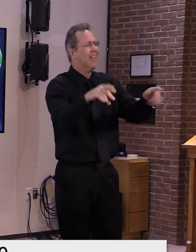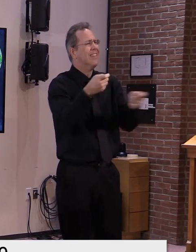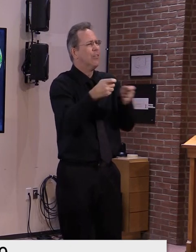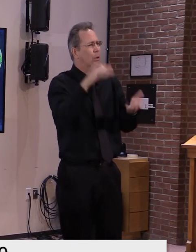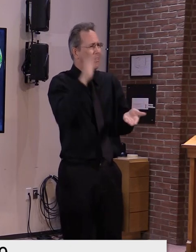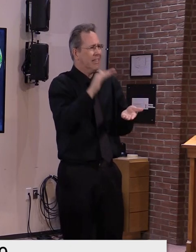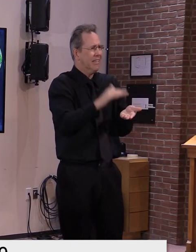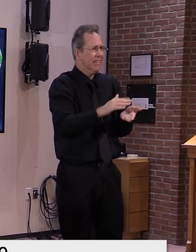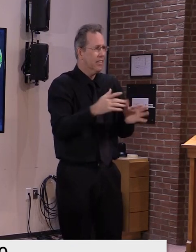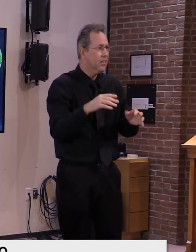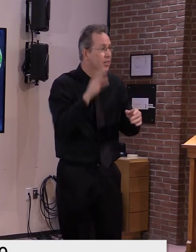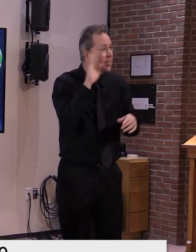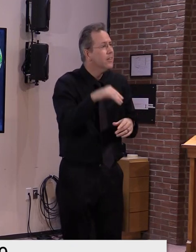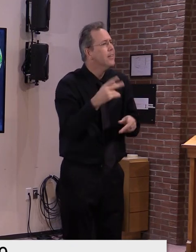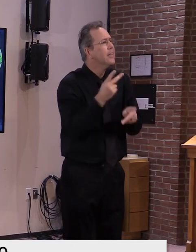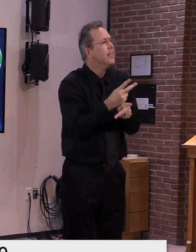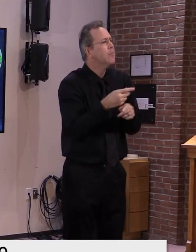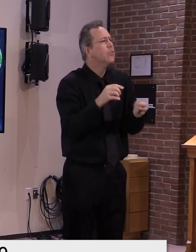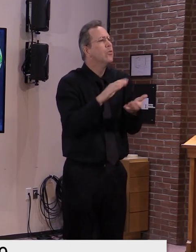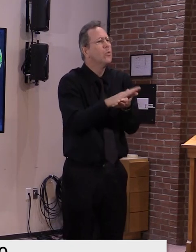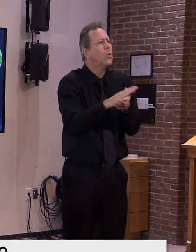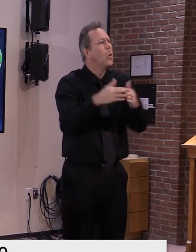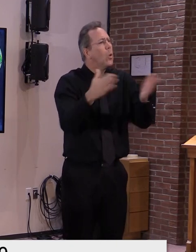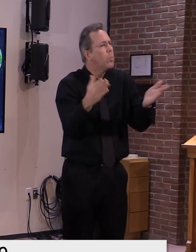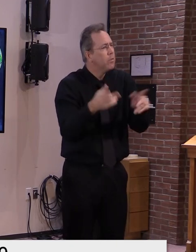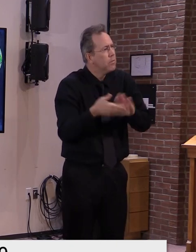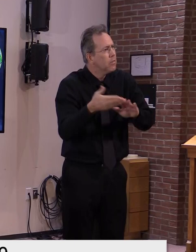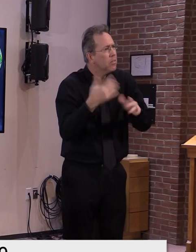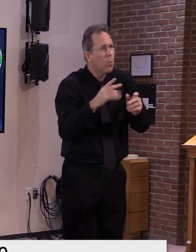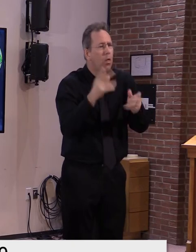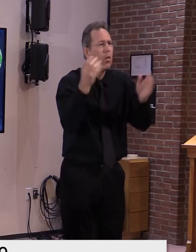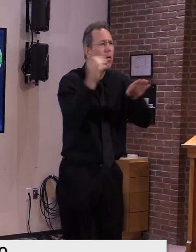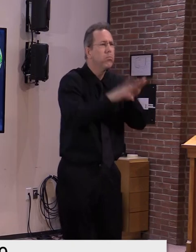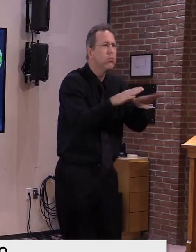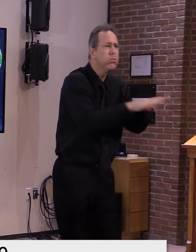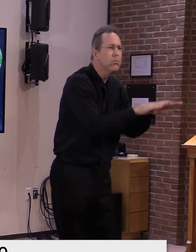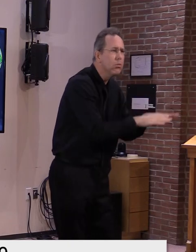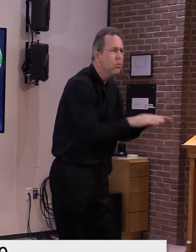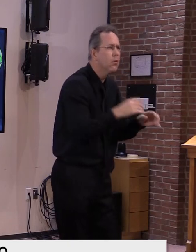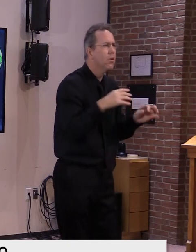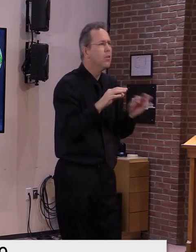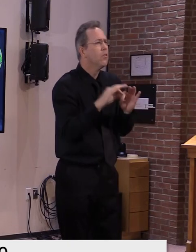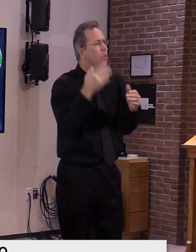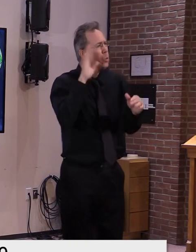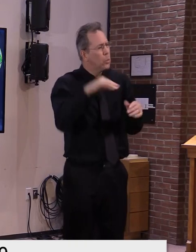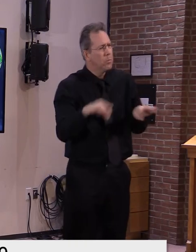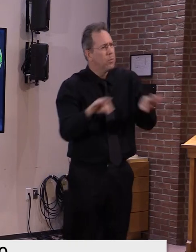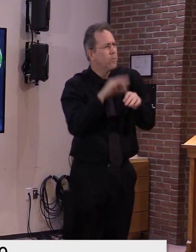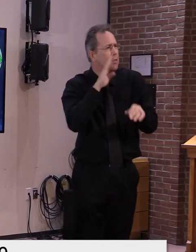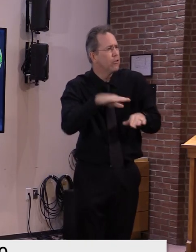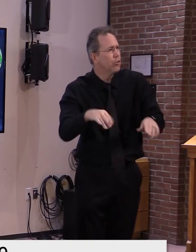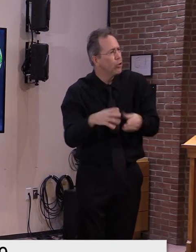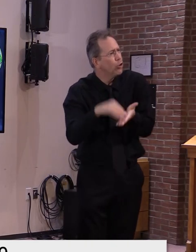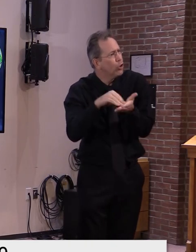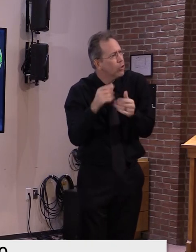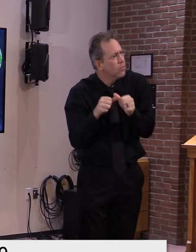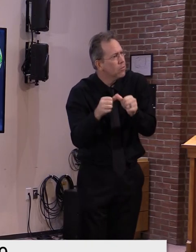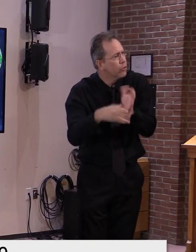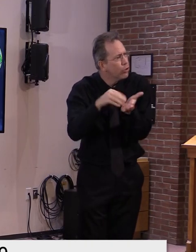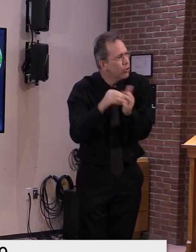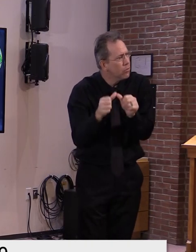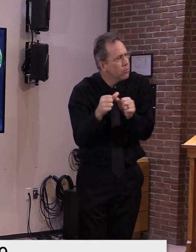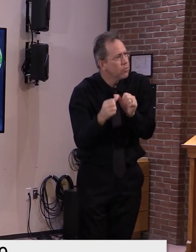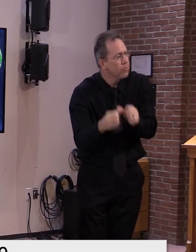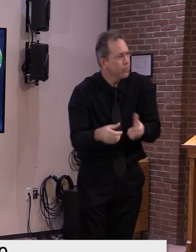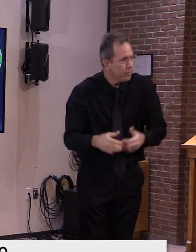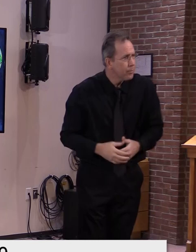schools open so kids can get the in-person instruction we know they need. I know many of you are